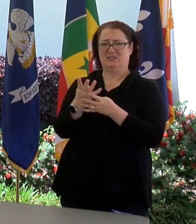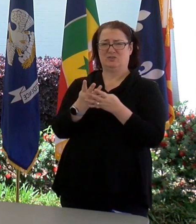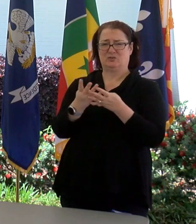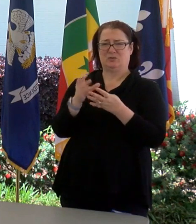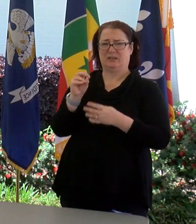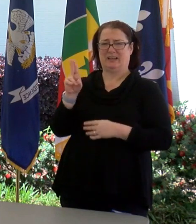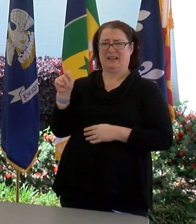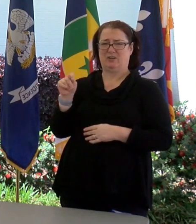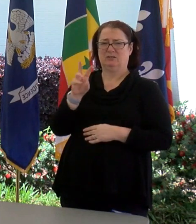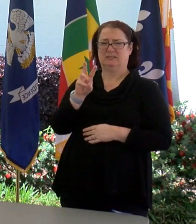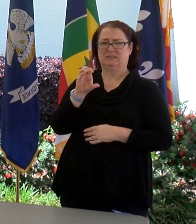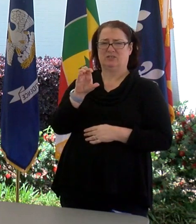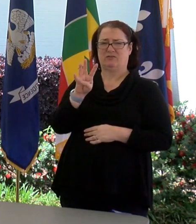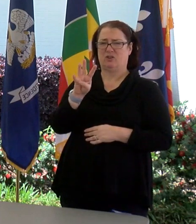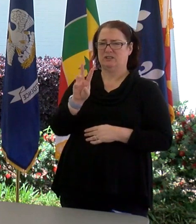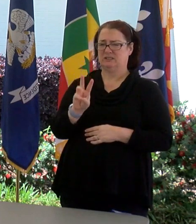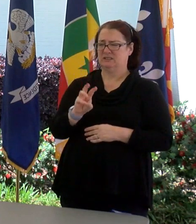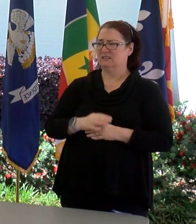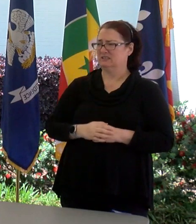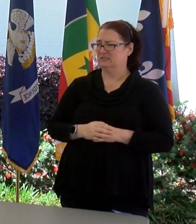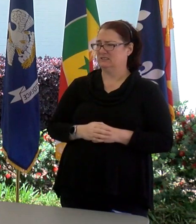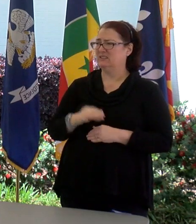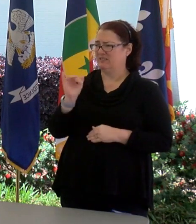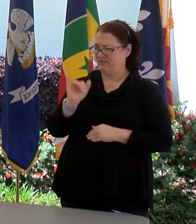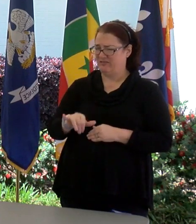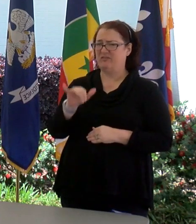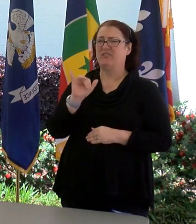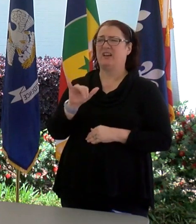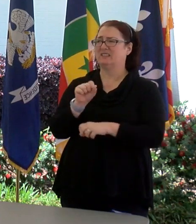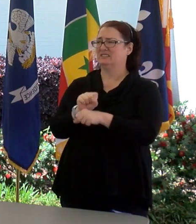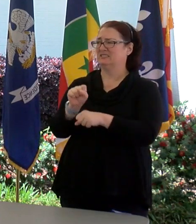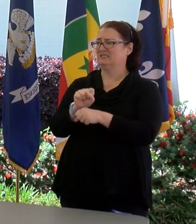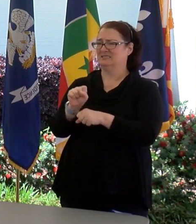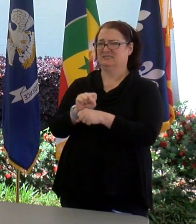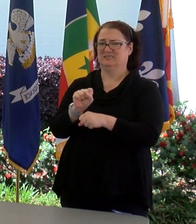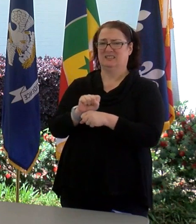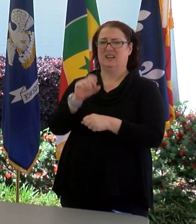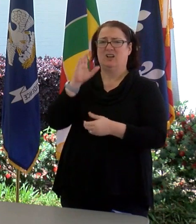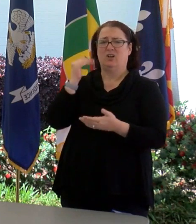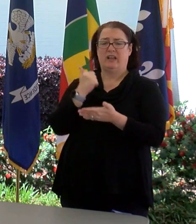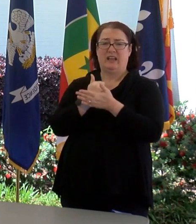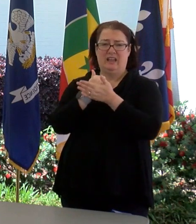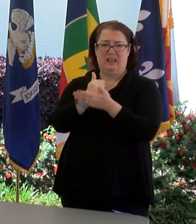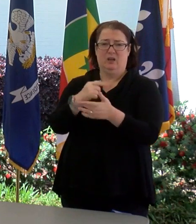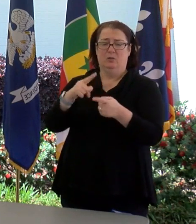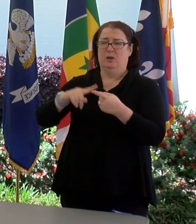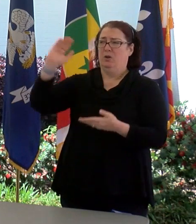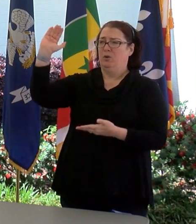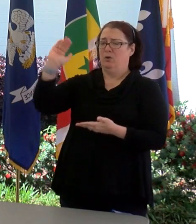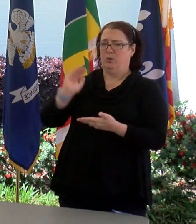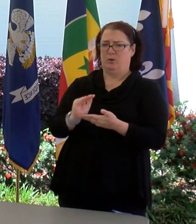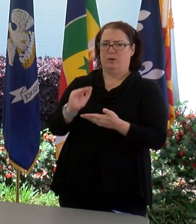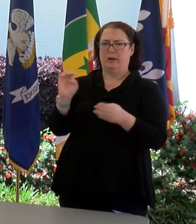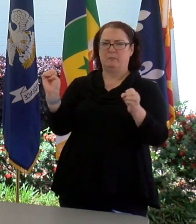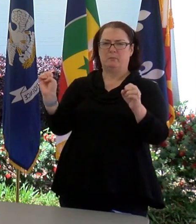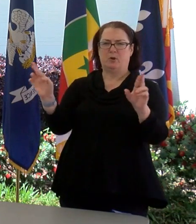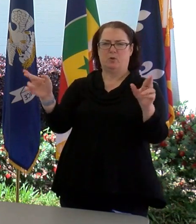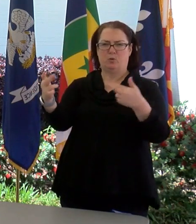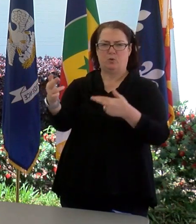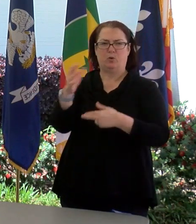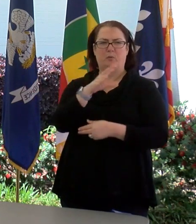646. This effort fulfilled its purpose of lightening the load on area emergency rooms and